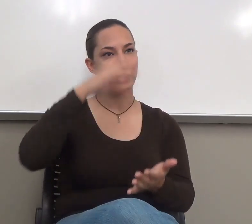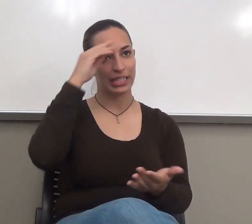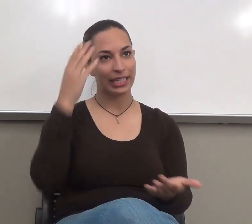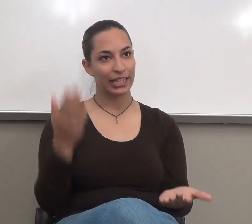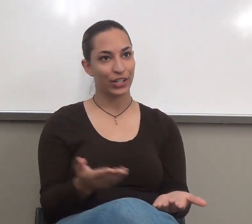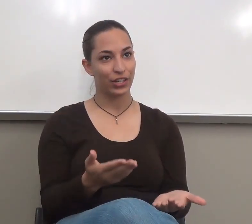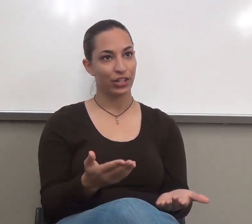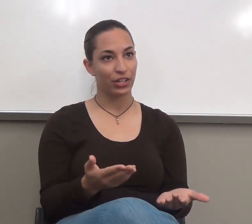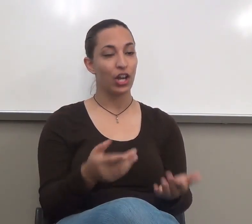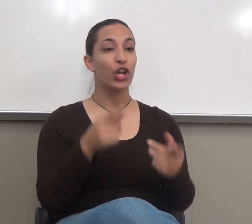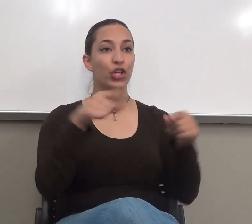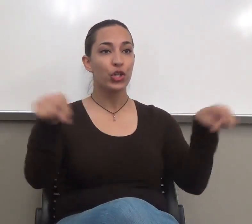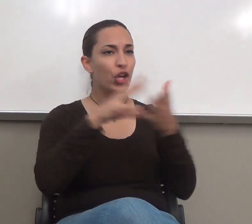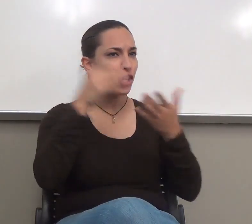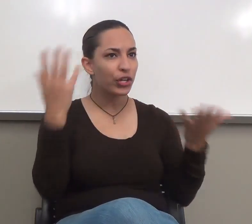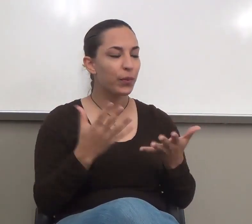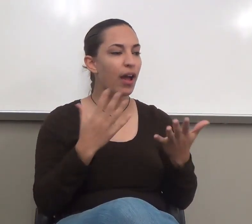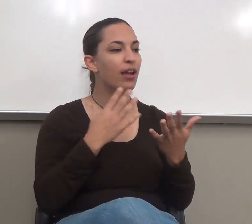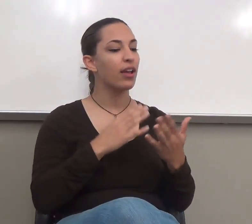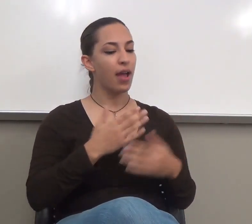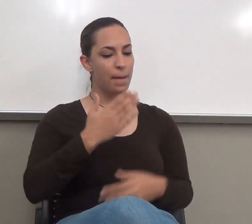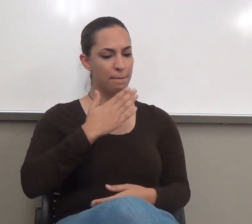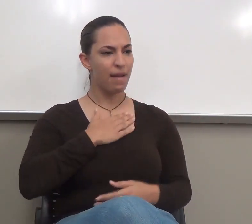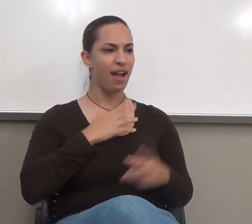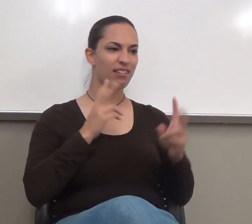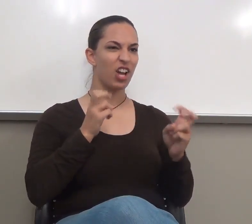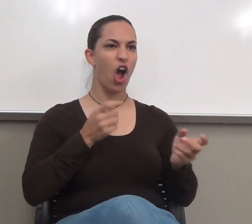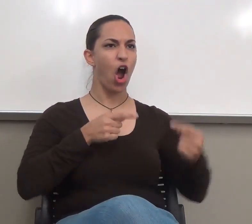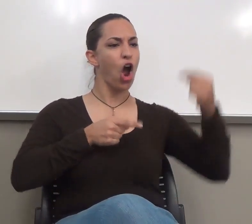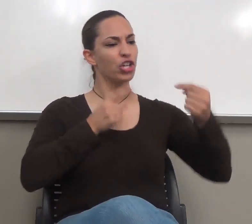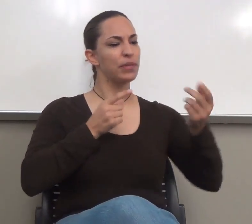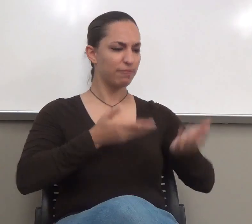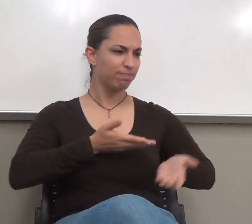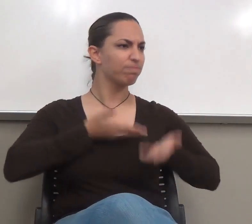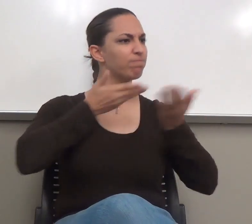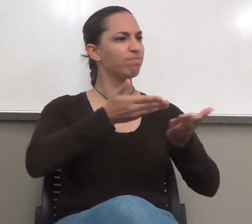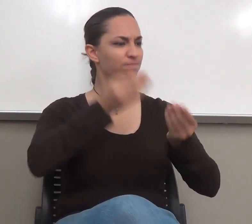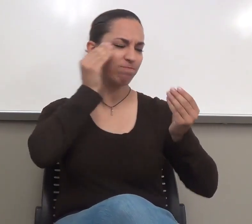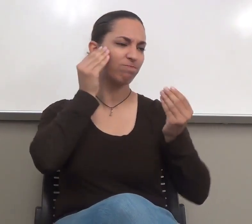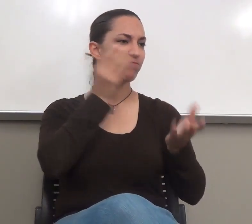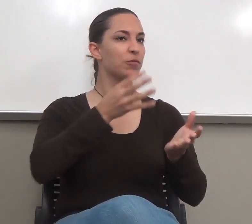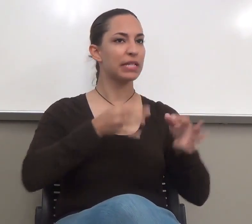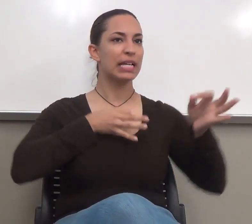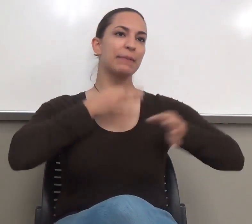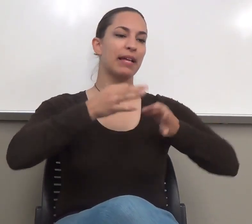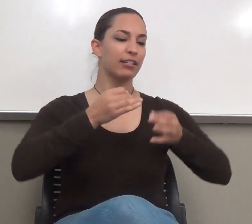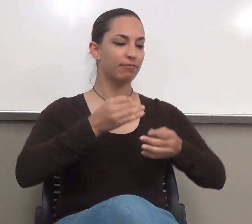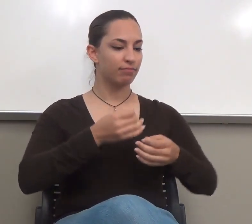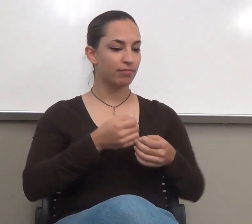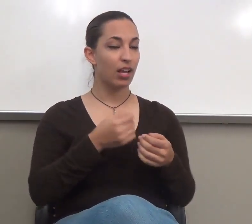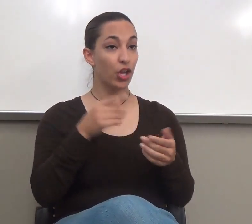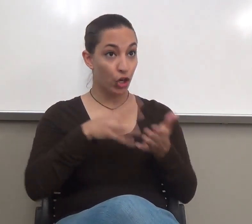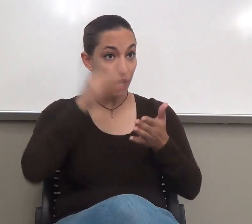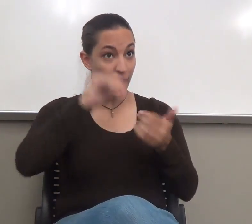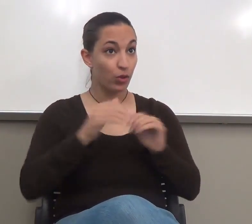temper. Have you ever heard that quote? And that's kind of what we're doing here, because not only are you learning to present